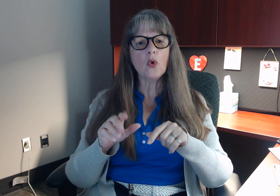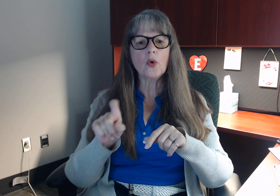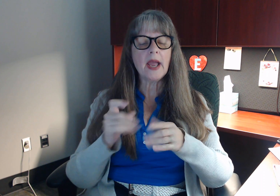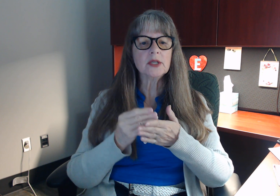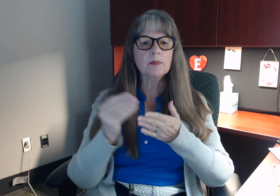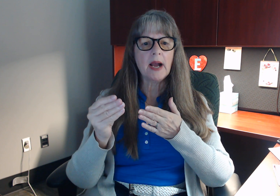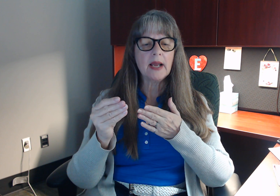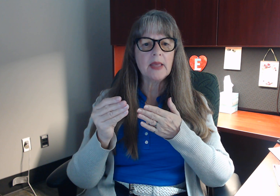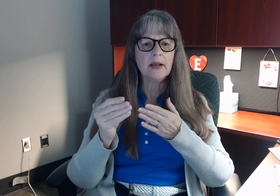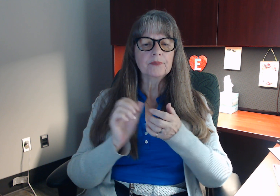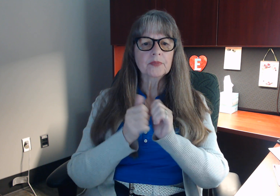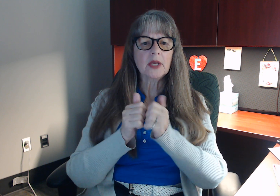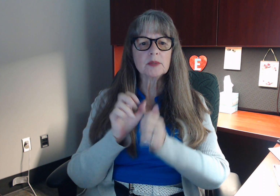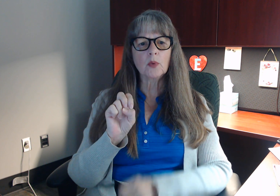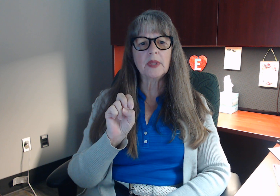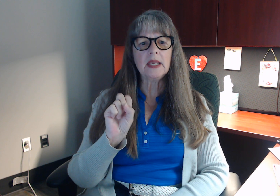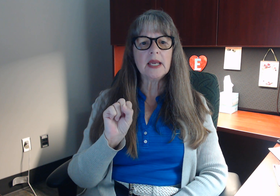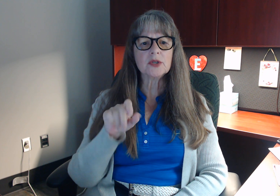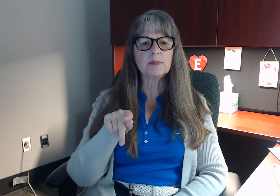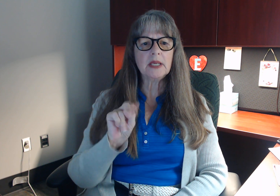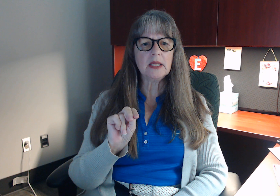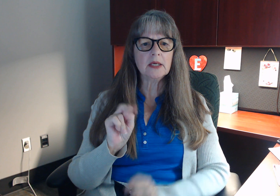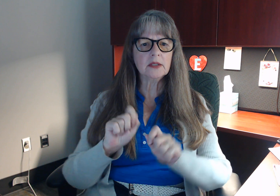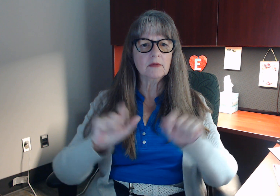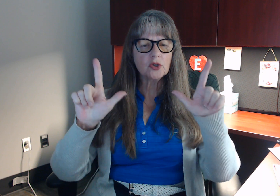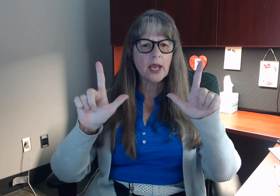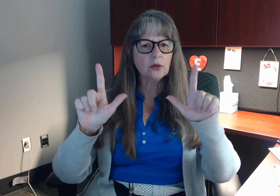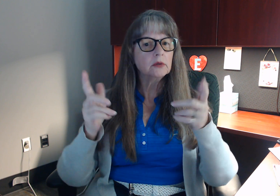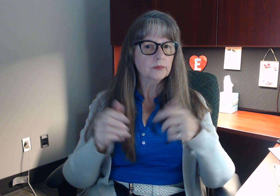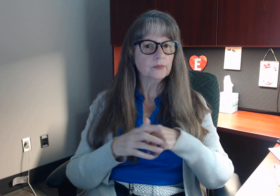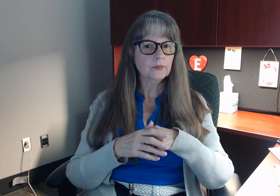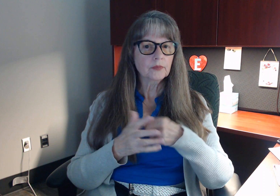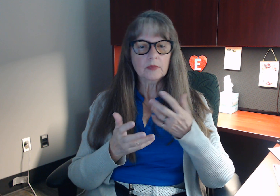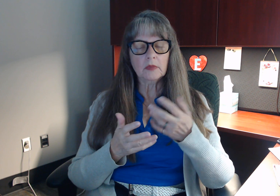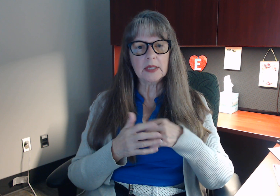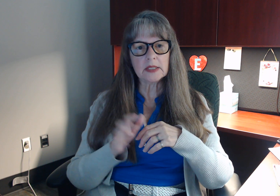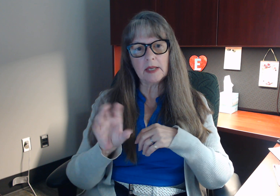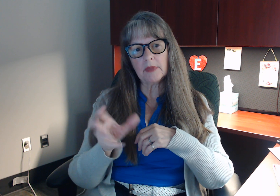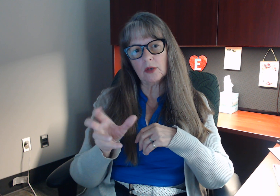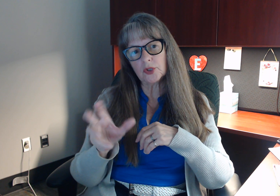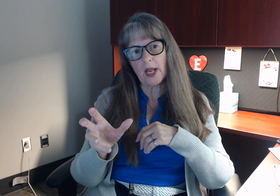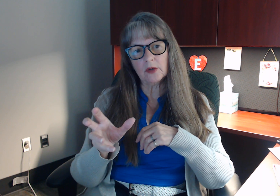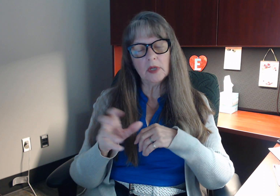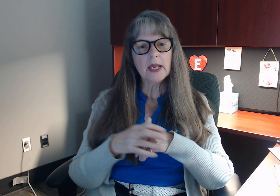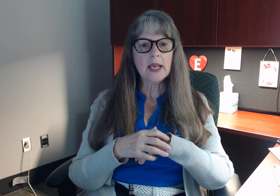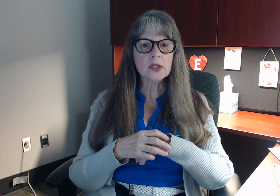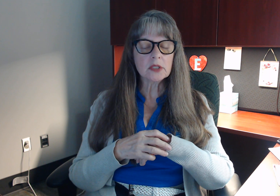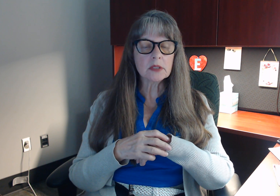no, I had to buy that sport, the ESPN channel. is the same thing, or channel. And sometimes